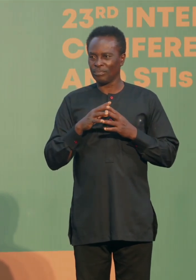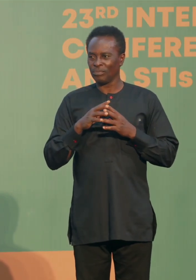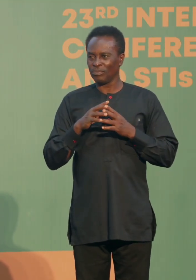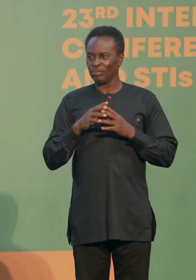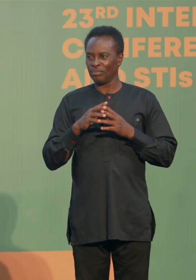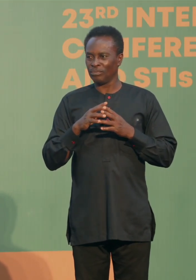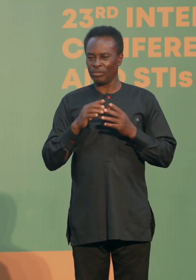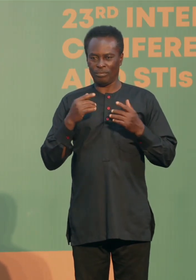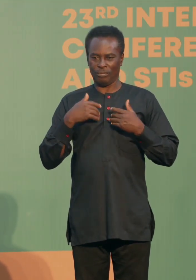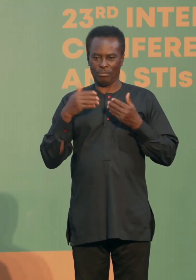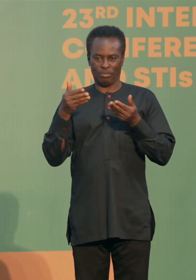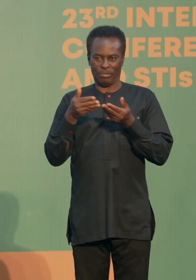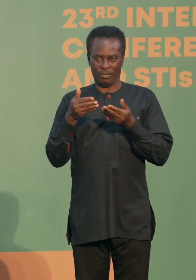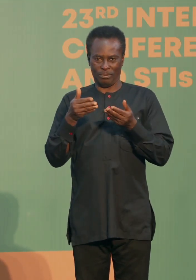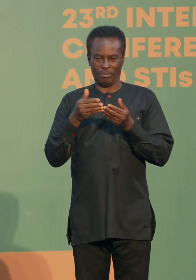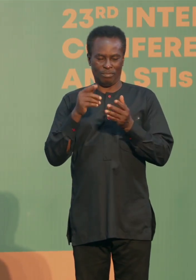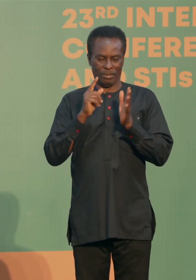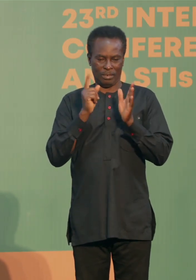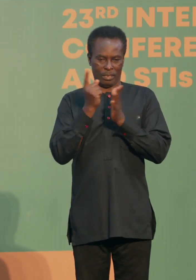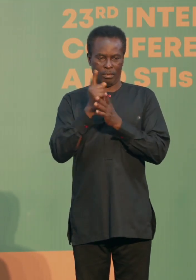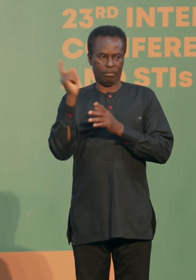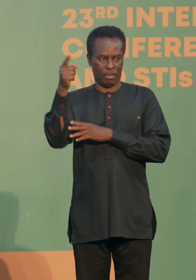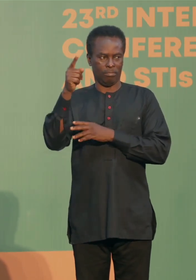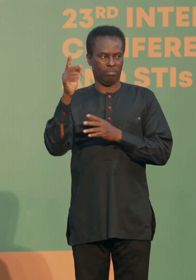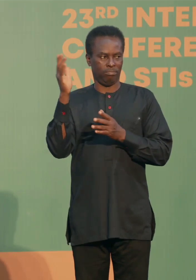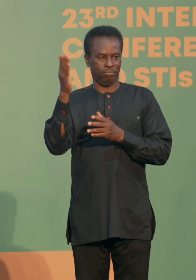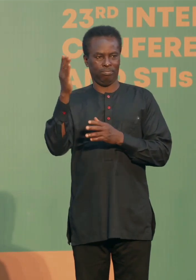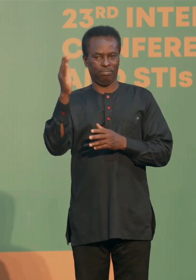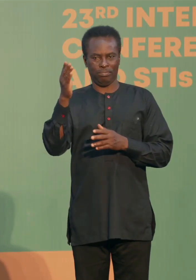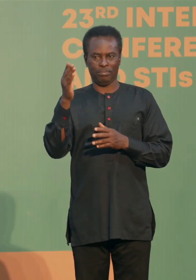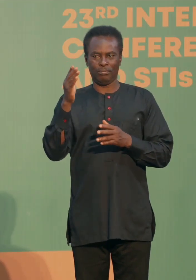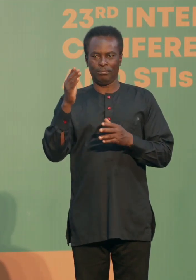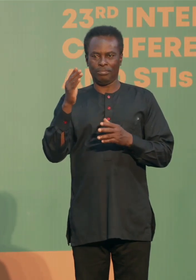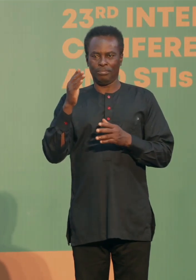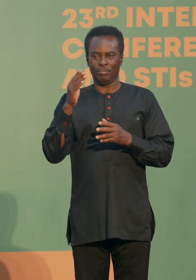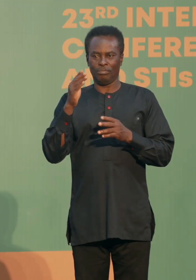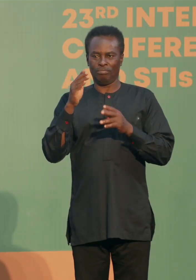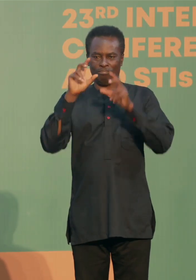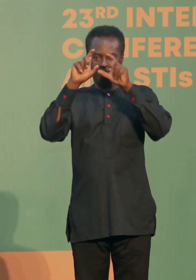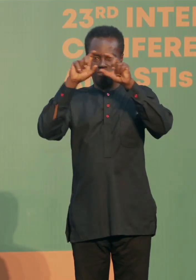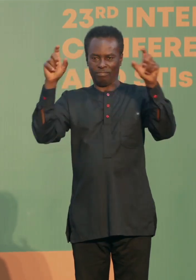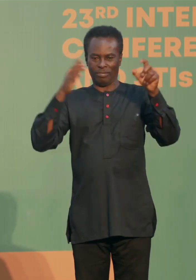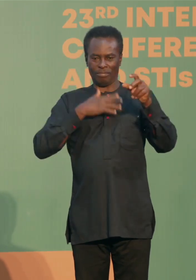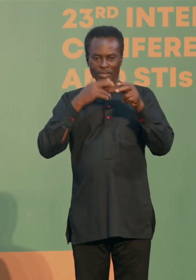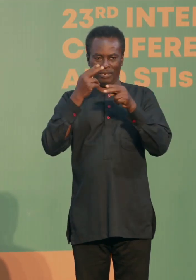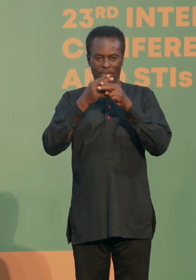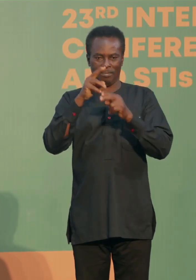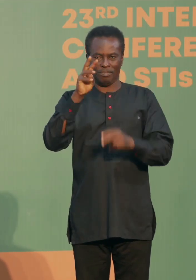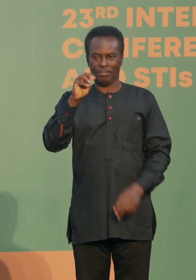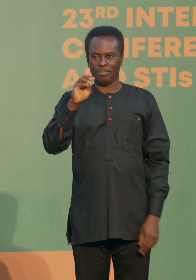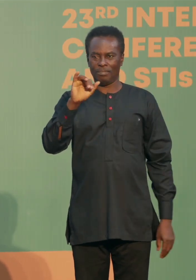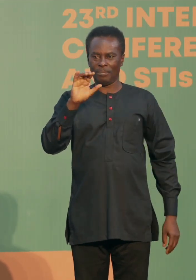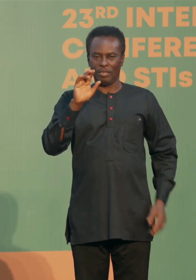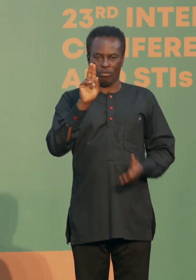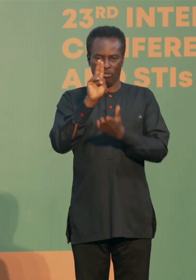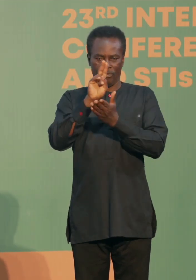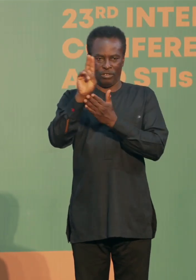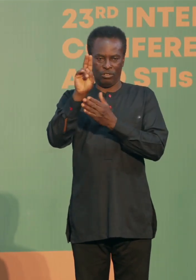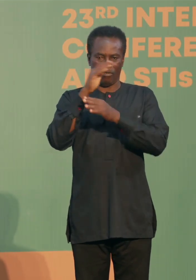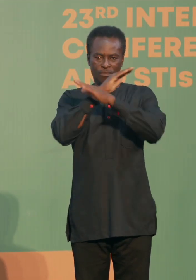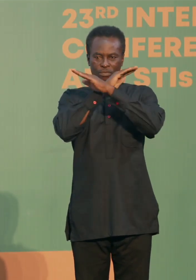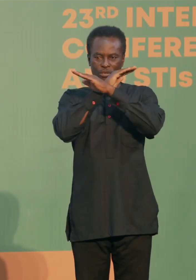dedicated yourself to come for this session and sacrifice your tea. My name is Mike Chirenje. I'm from University of